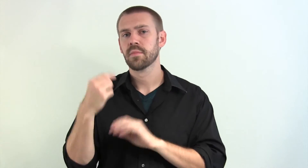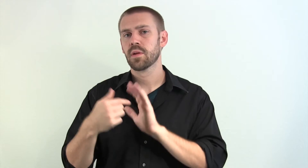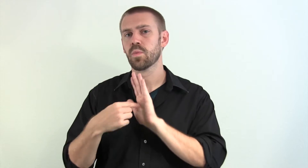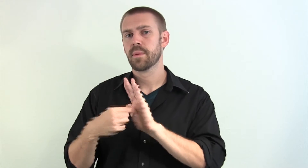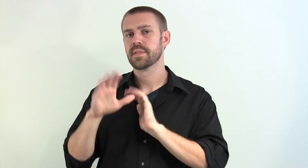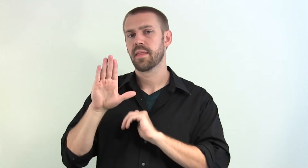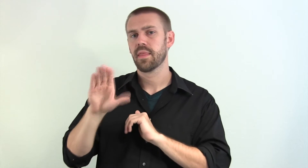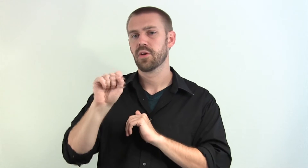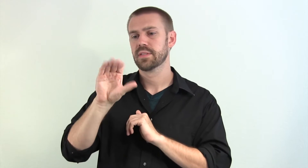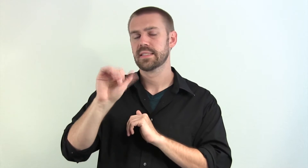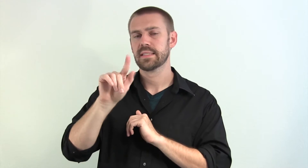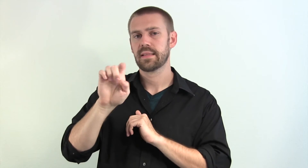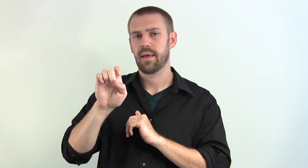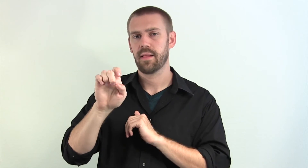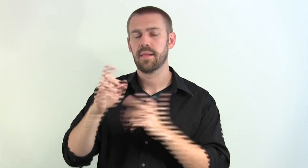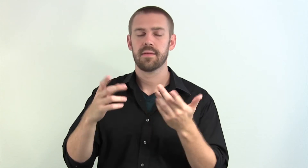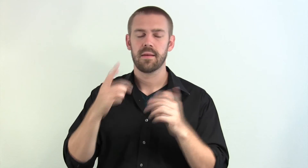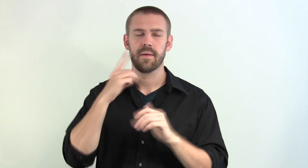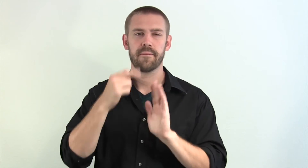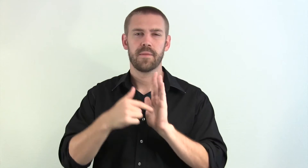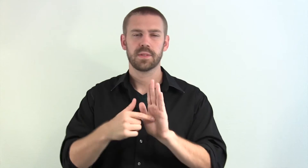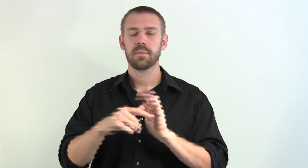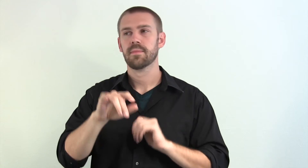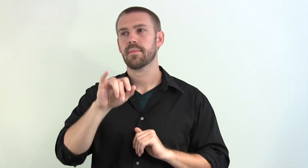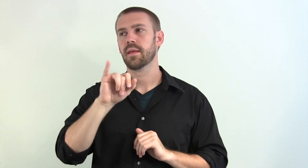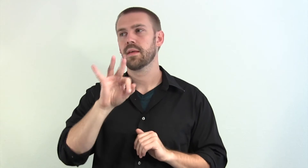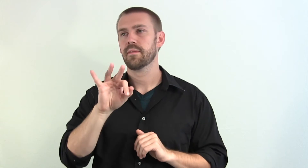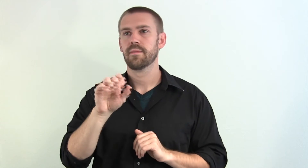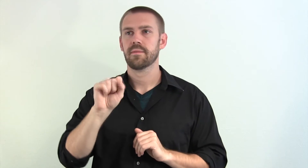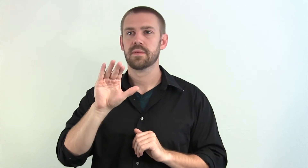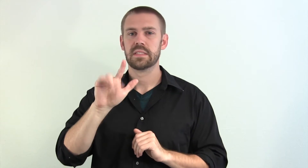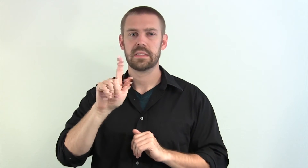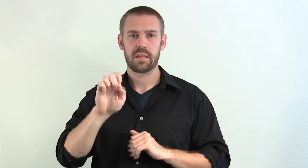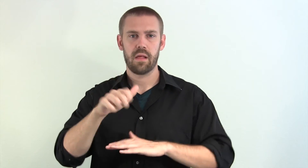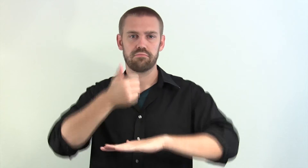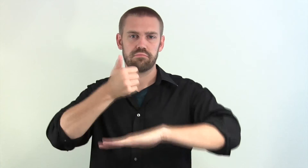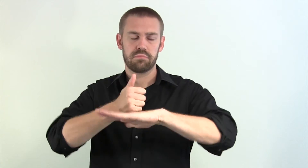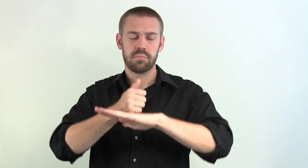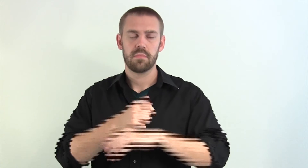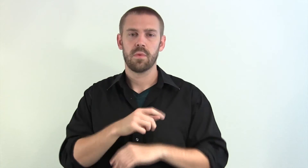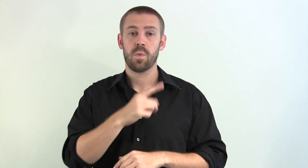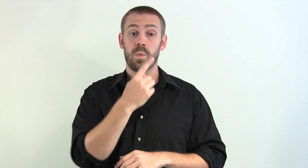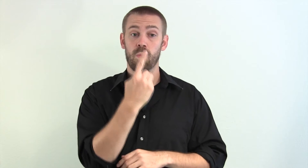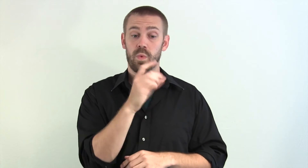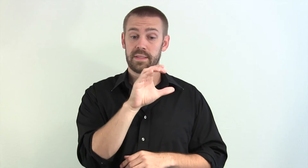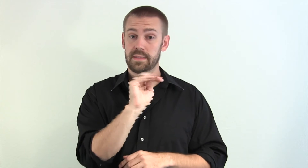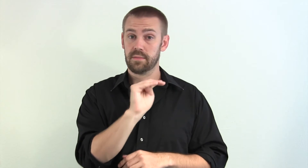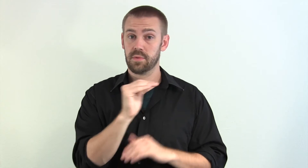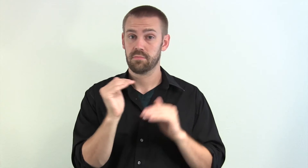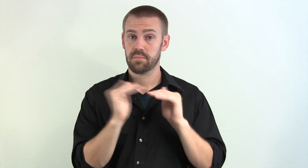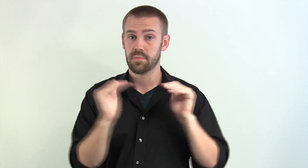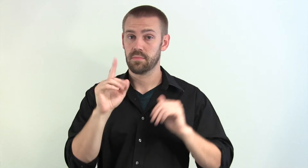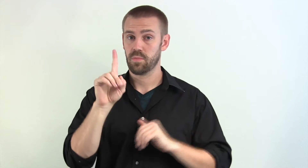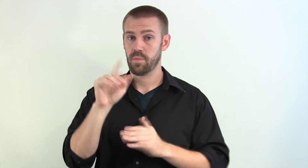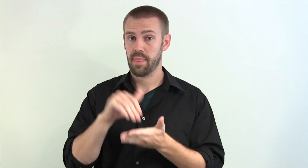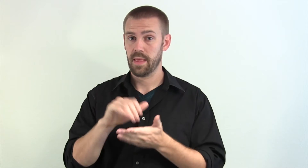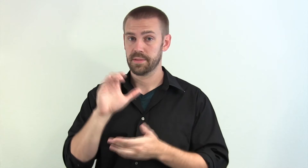represents the scale specifically. For example, if I had a scale set of one centimeter equaling about 1000 kilometers,